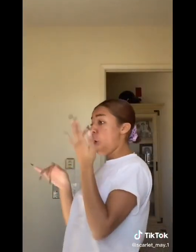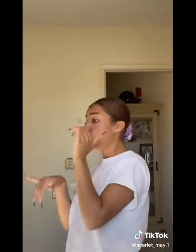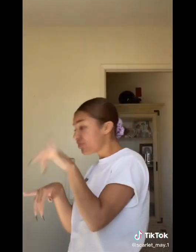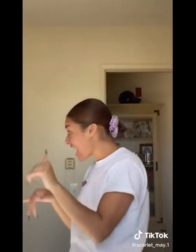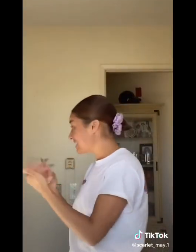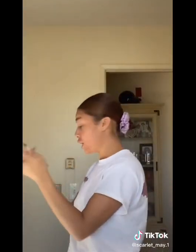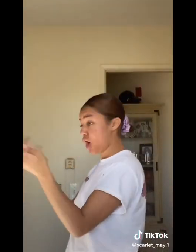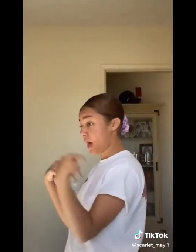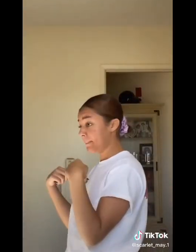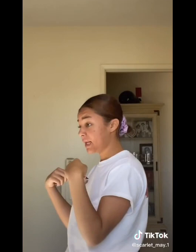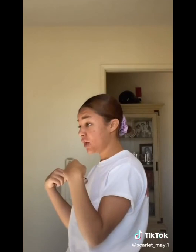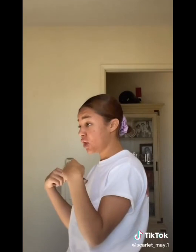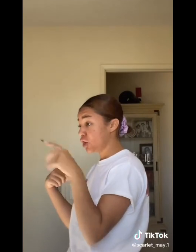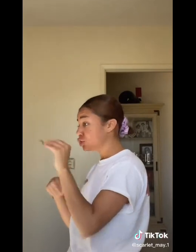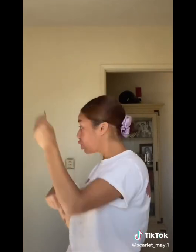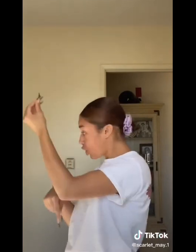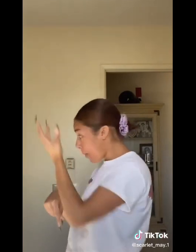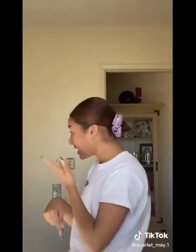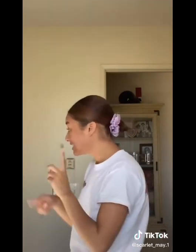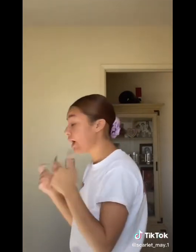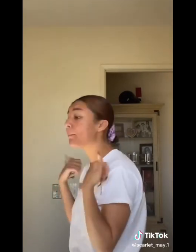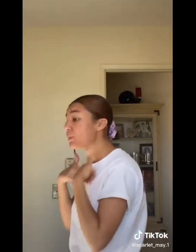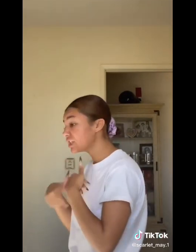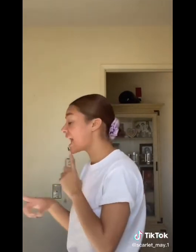how y'all coming. So nobody gonna tell me where my jacket is.